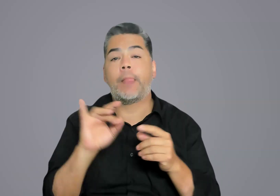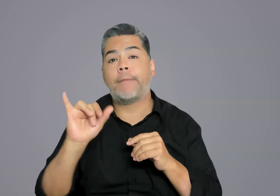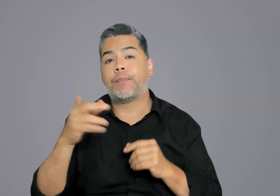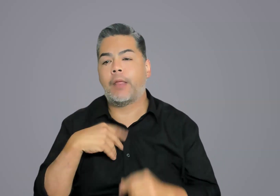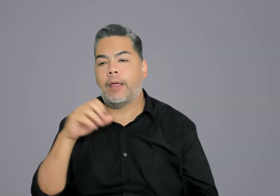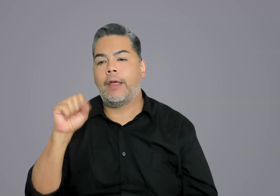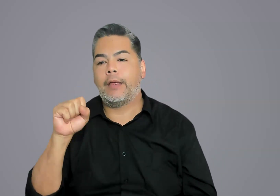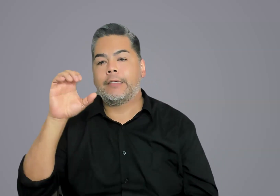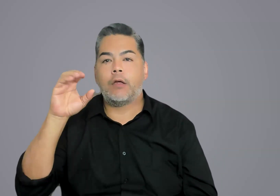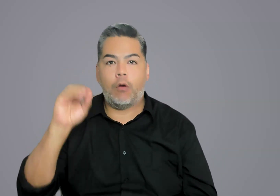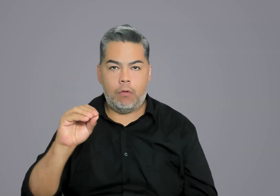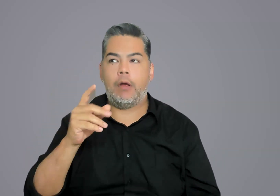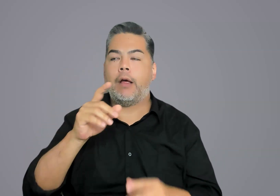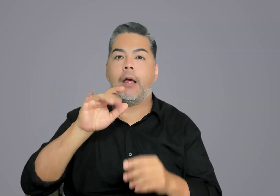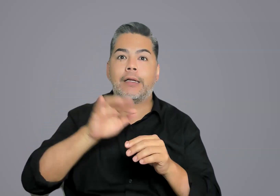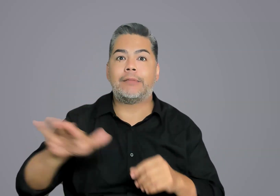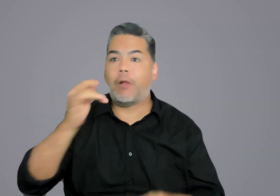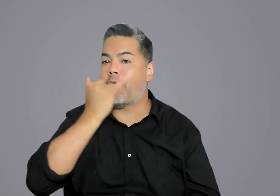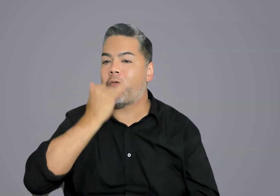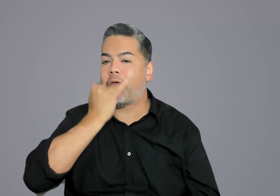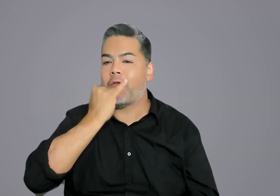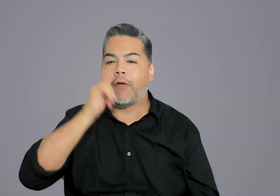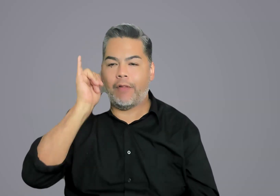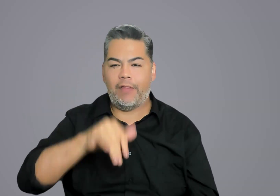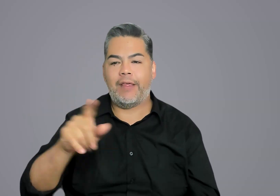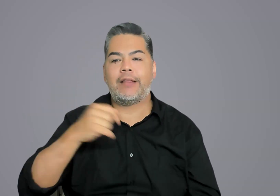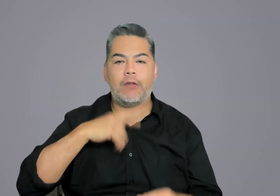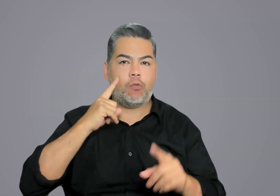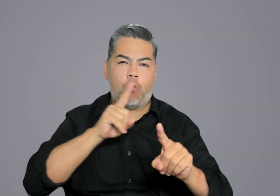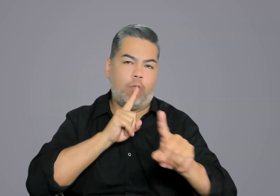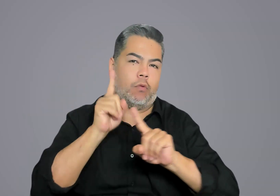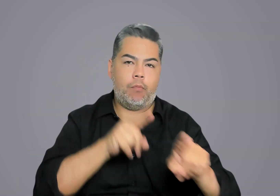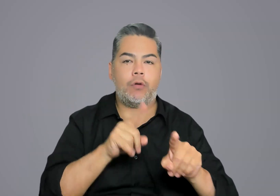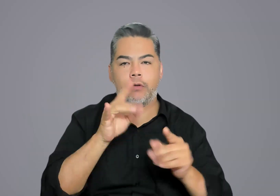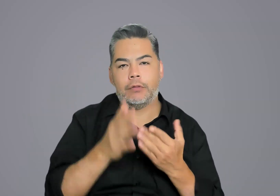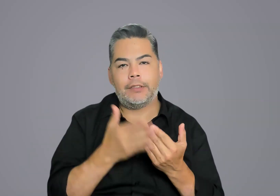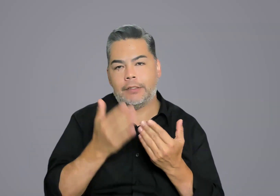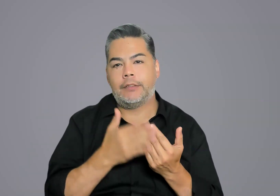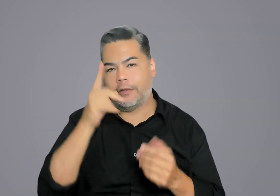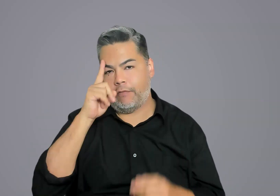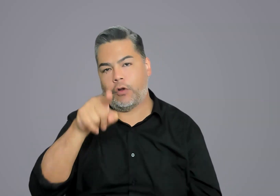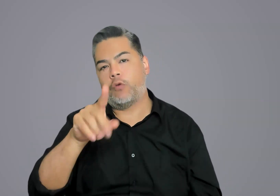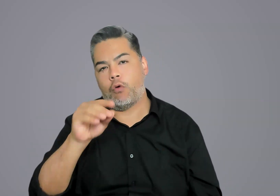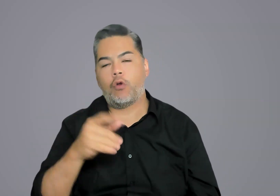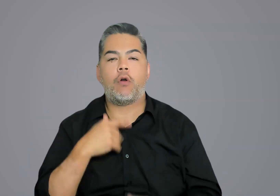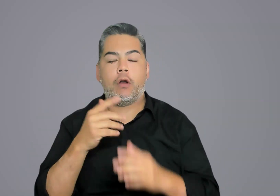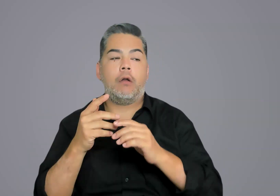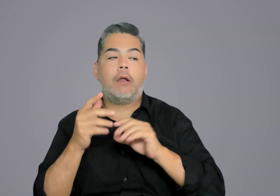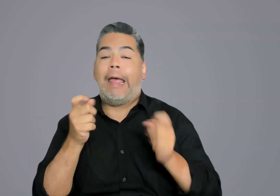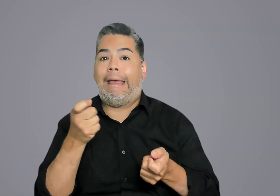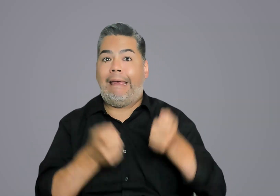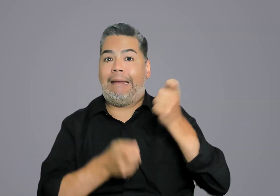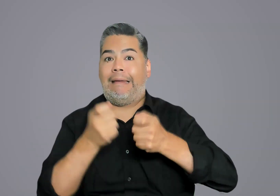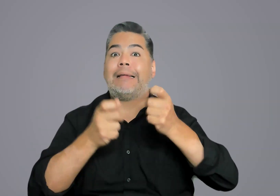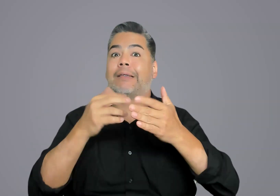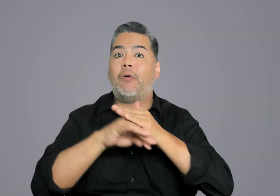SEO modules, typos, things like that that they'll report on. So it's really easy for you or your content editors to then go